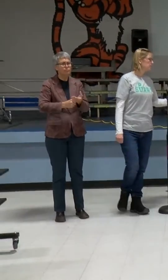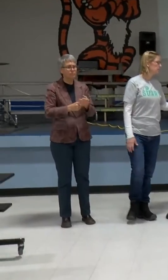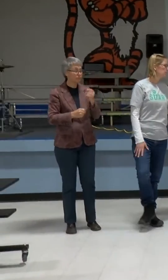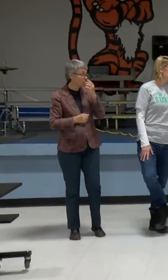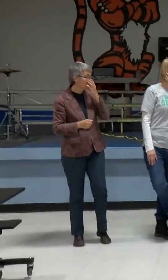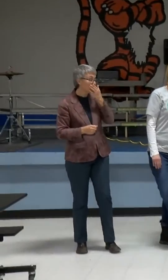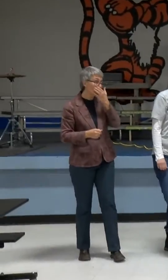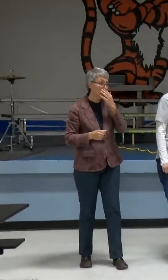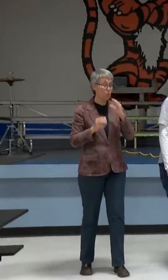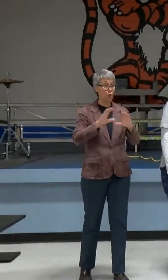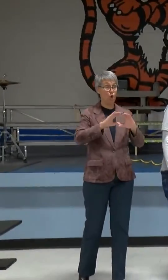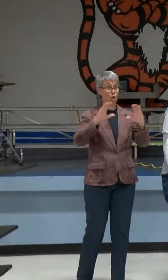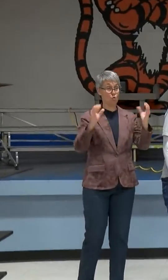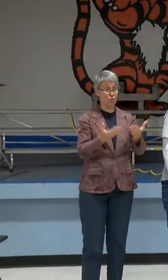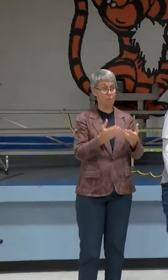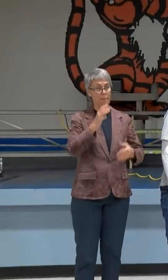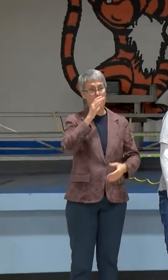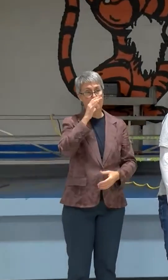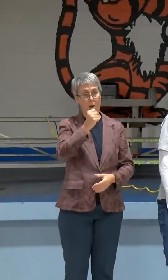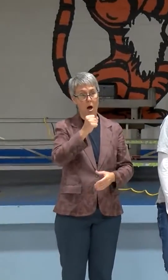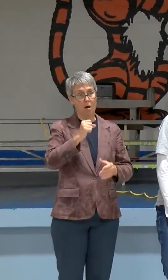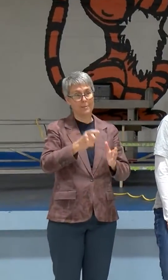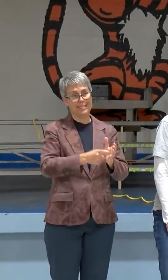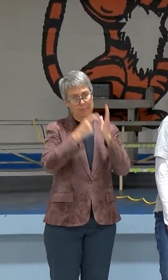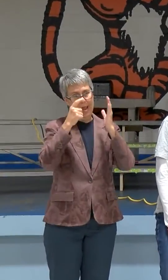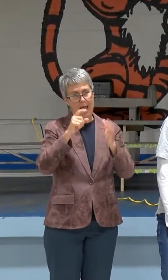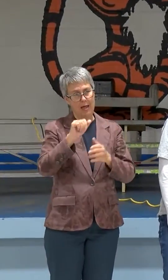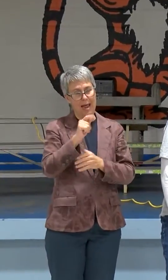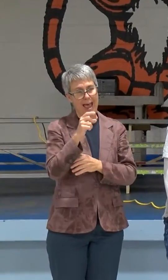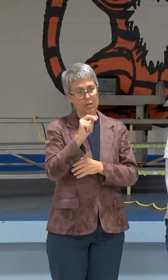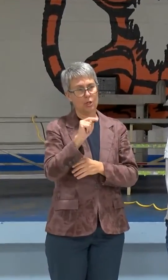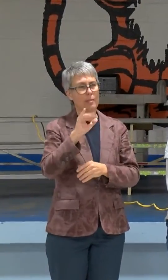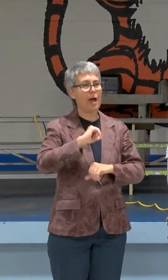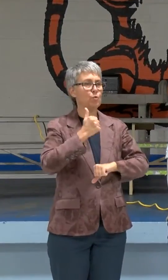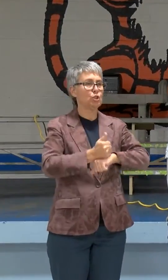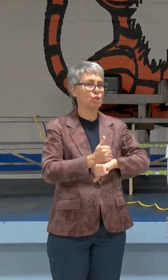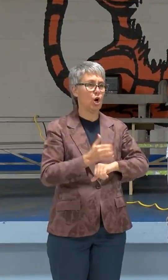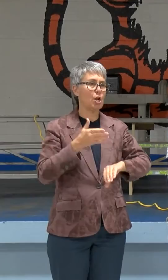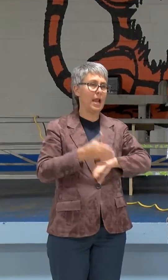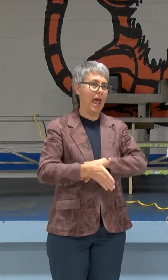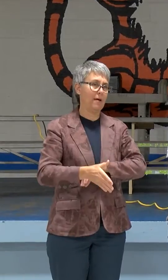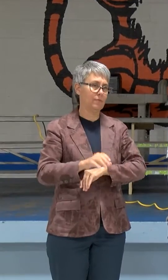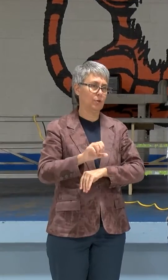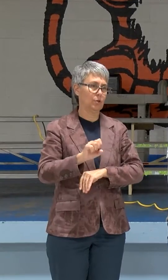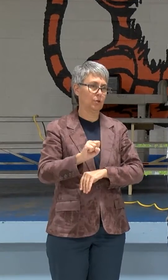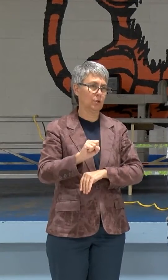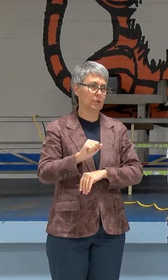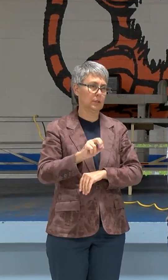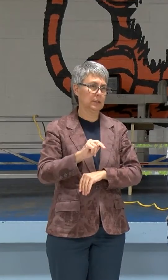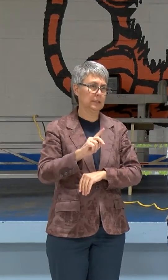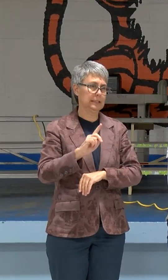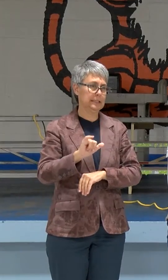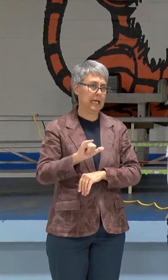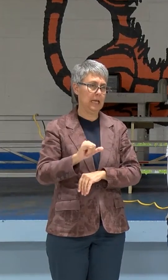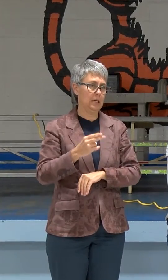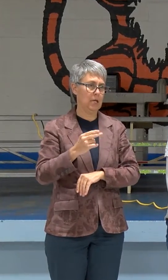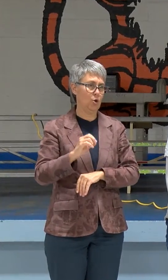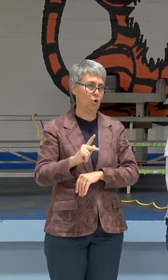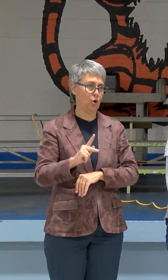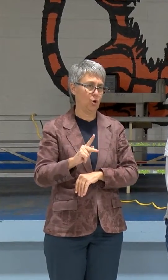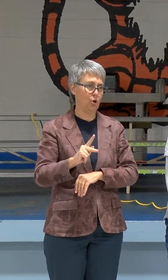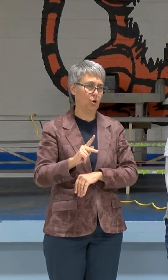for Gun Sense in America was started by a woman after the Sandy Hook shooting. Her child was not shot at Sandy